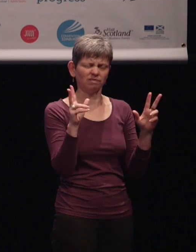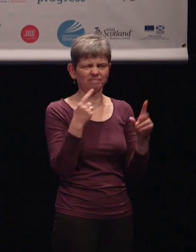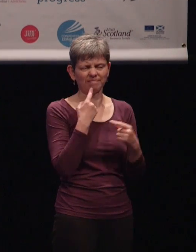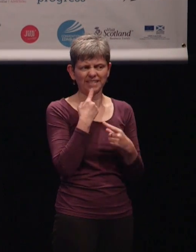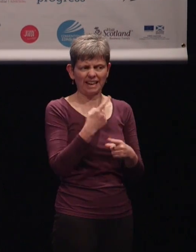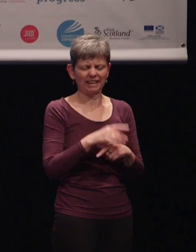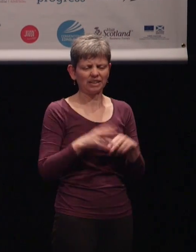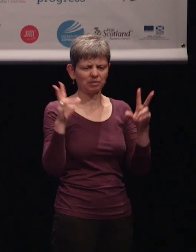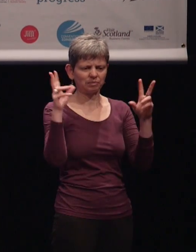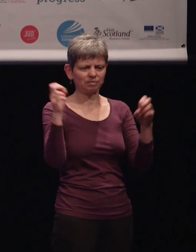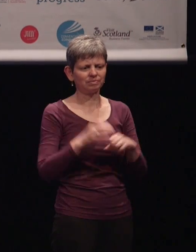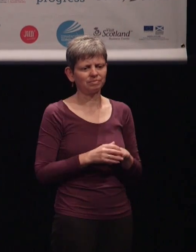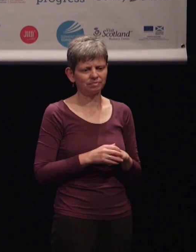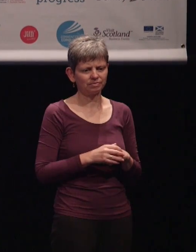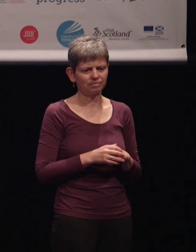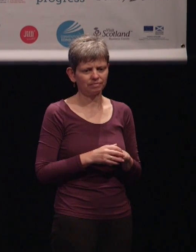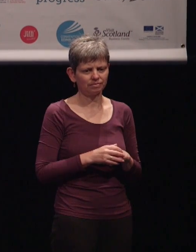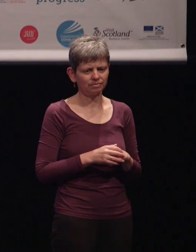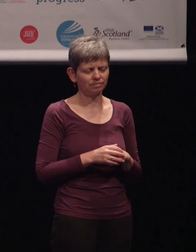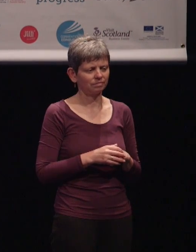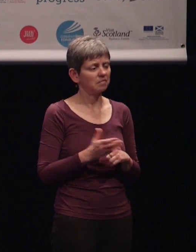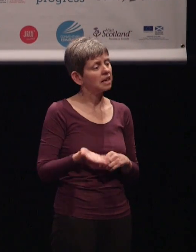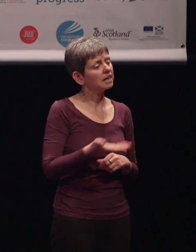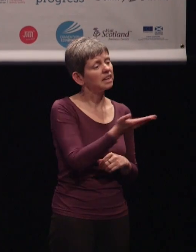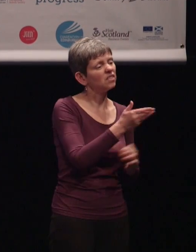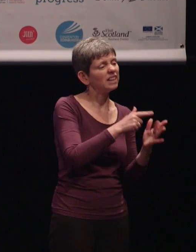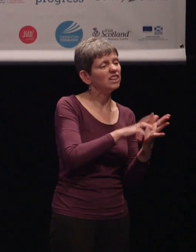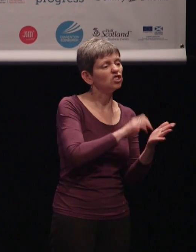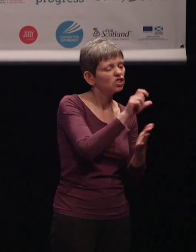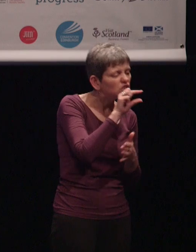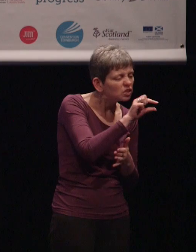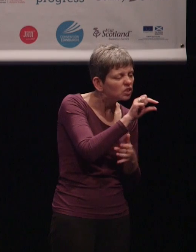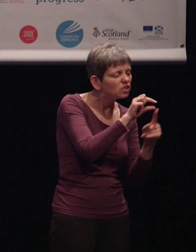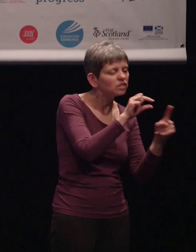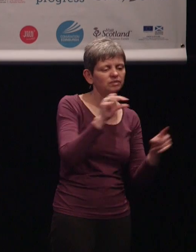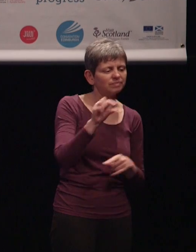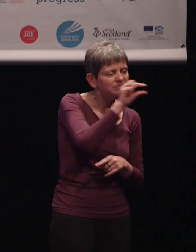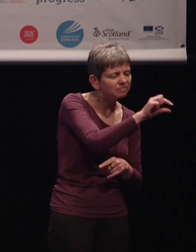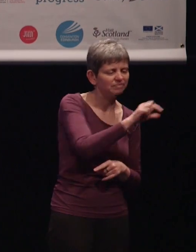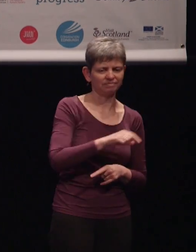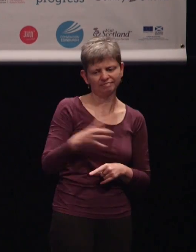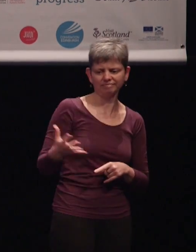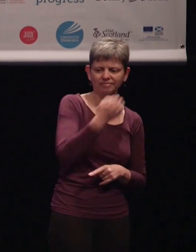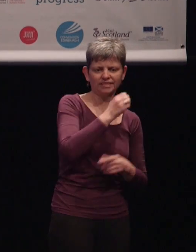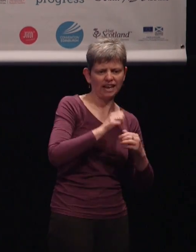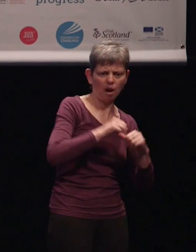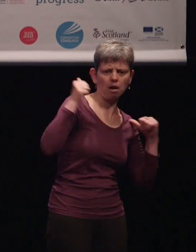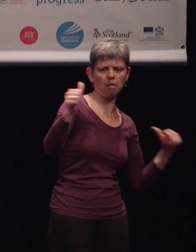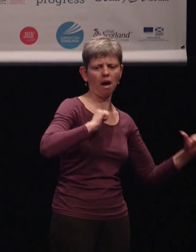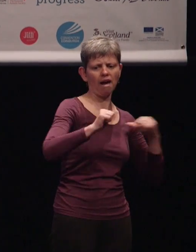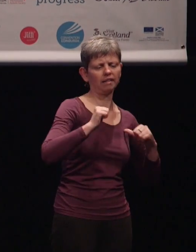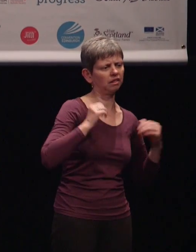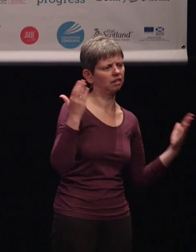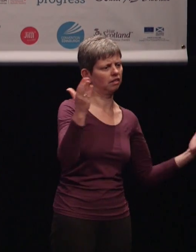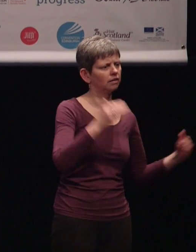this: give him an inch and he'll take a mile. My experience is rather, offer him a mile and he'll